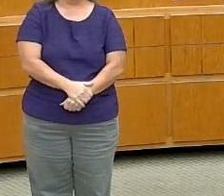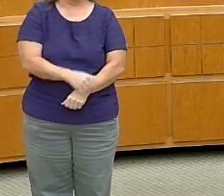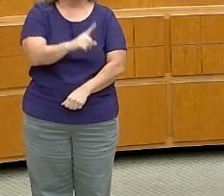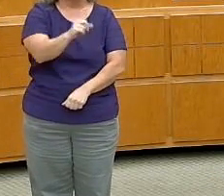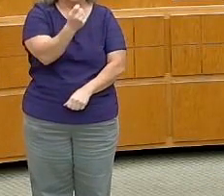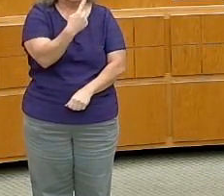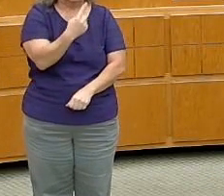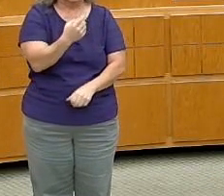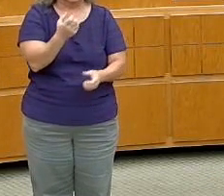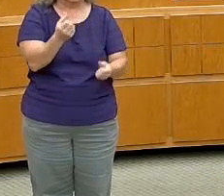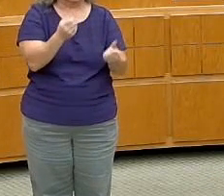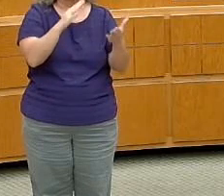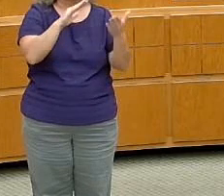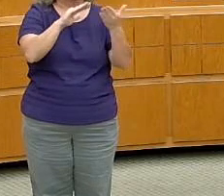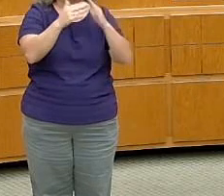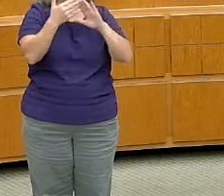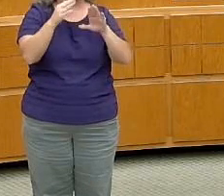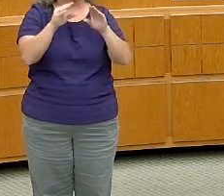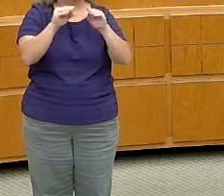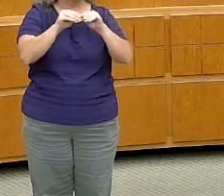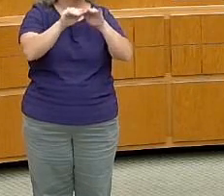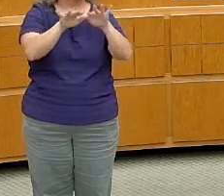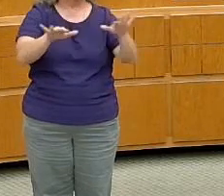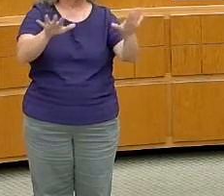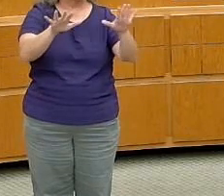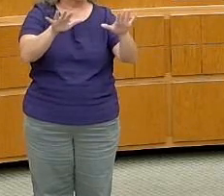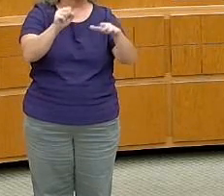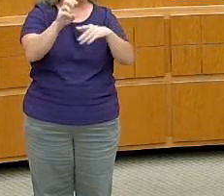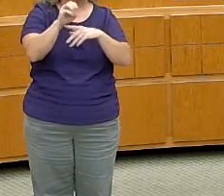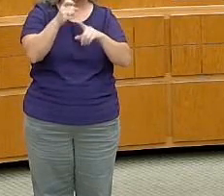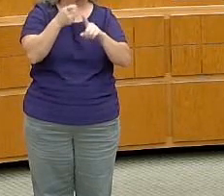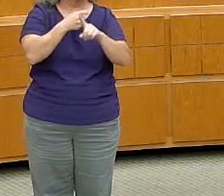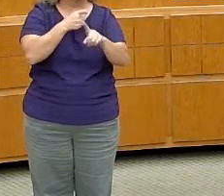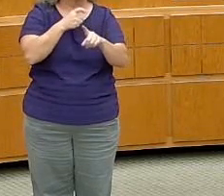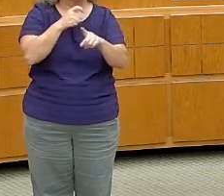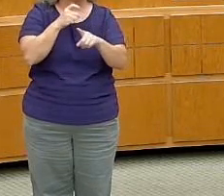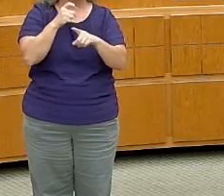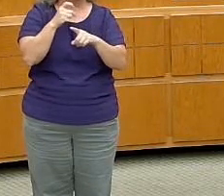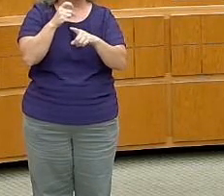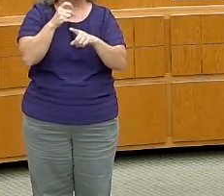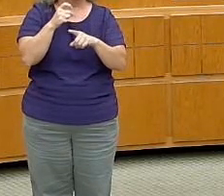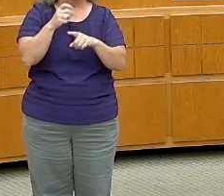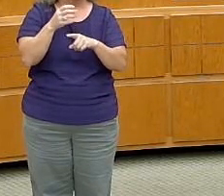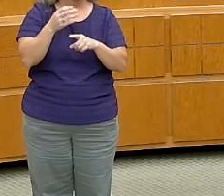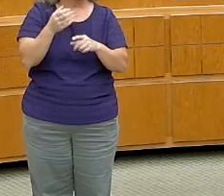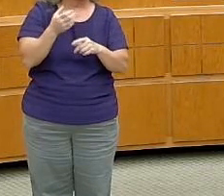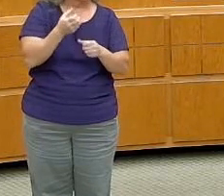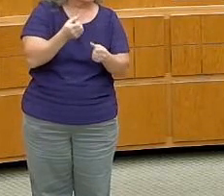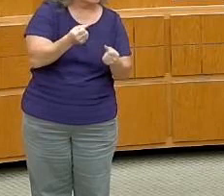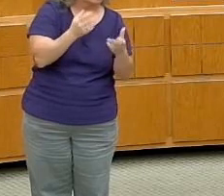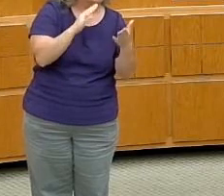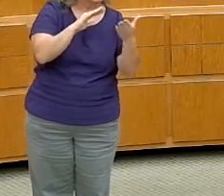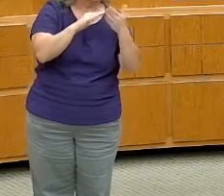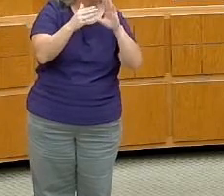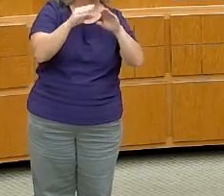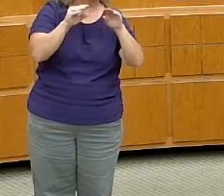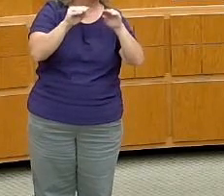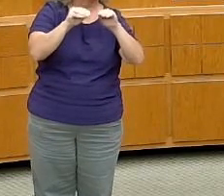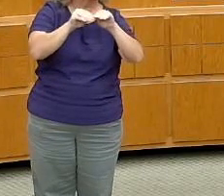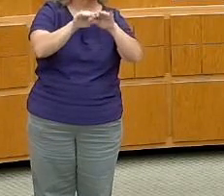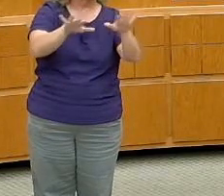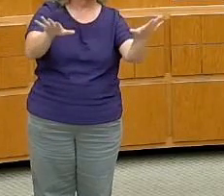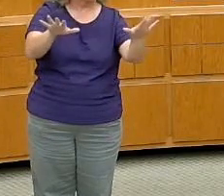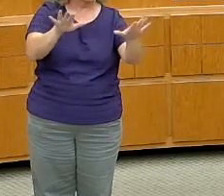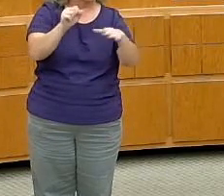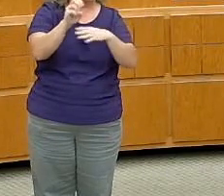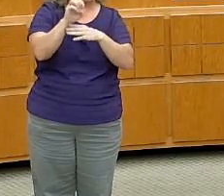How many community spread cases are from the county testing sites? Do y'all know that? How many are from what? How many community spread cases are